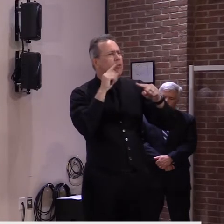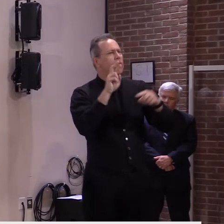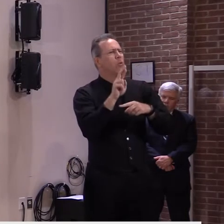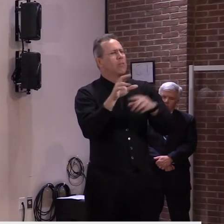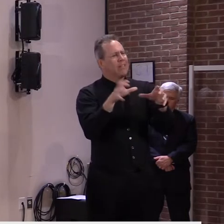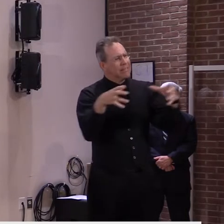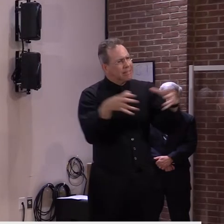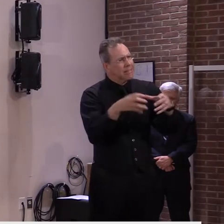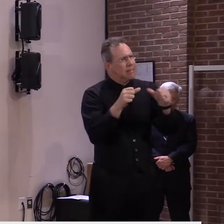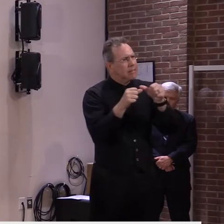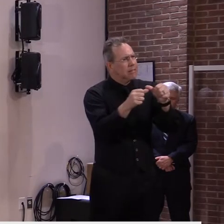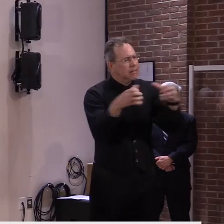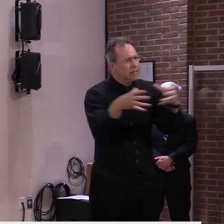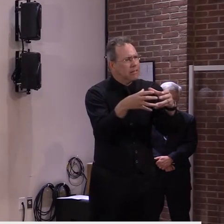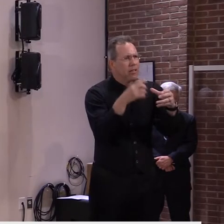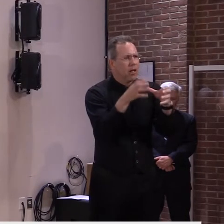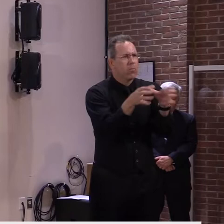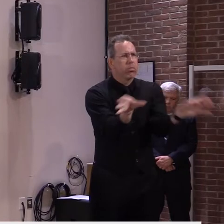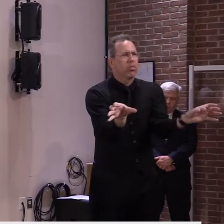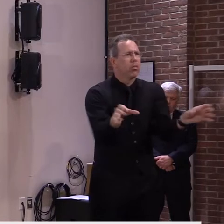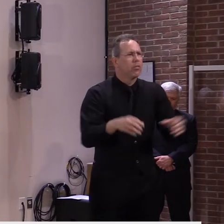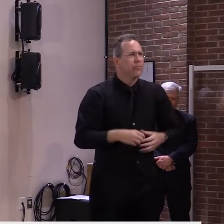Thank you.